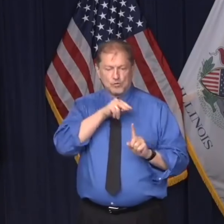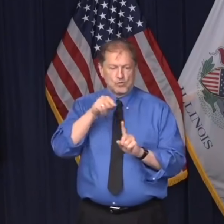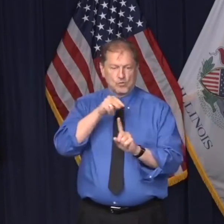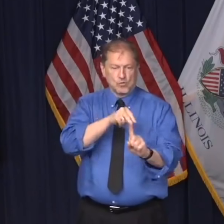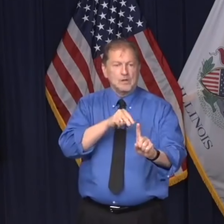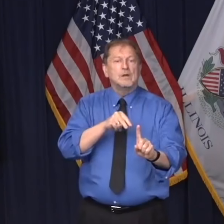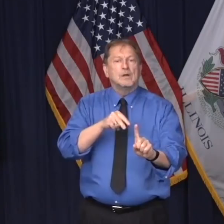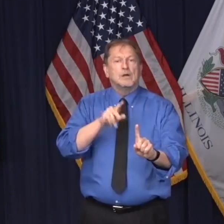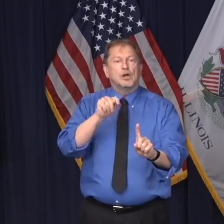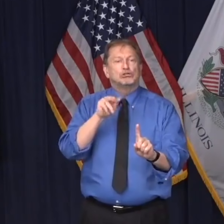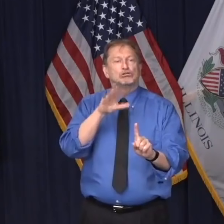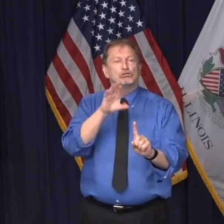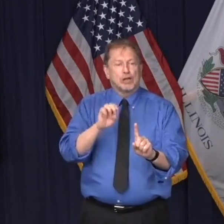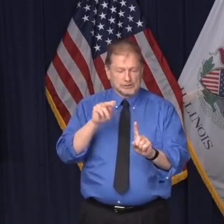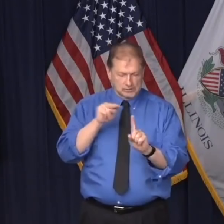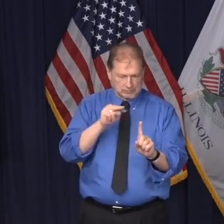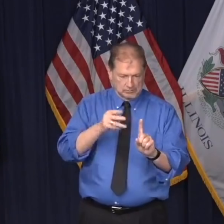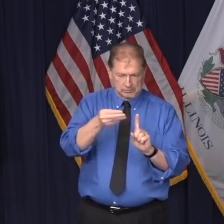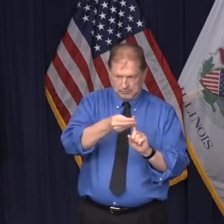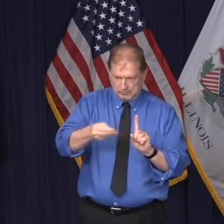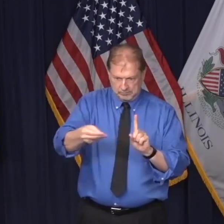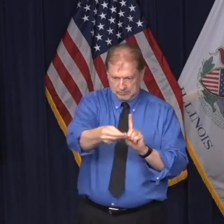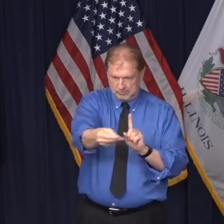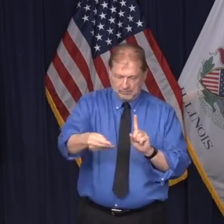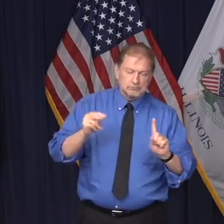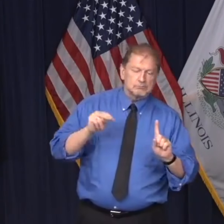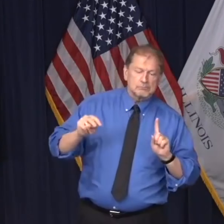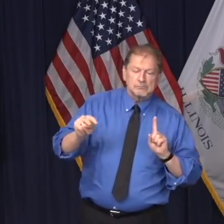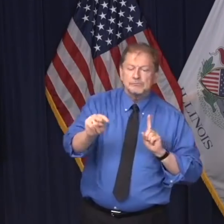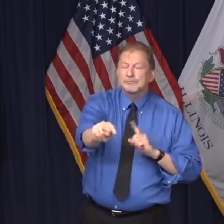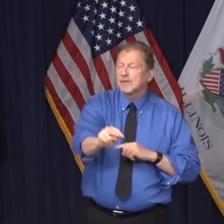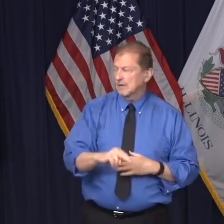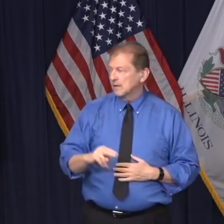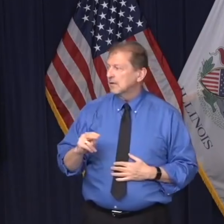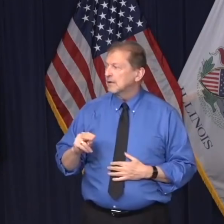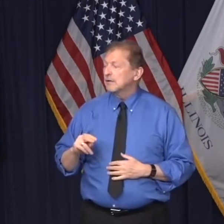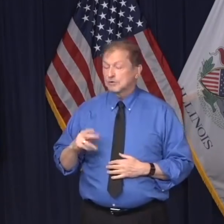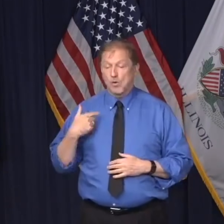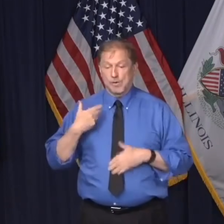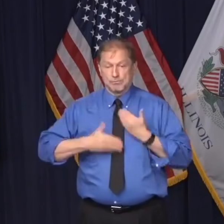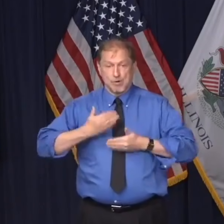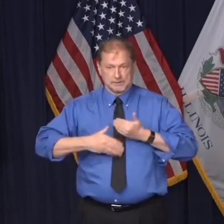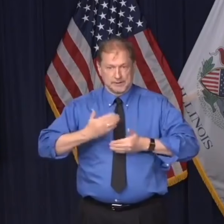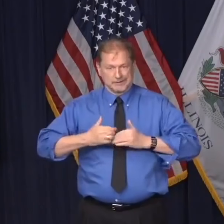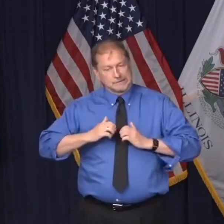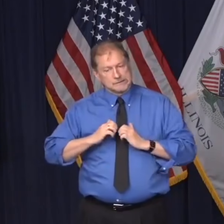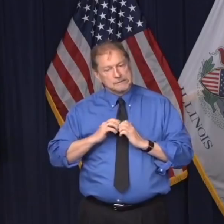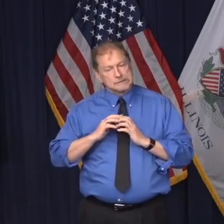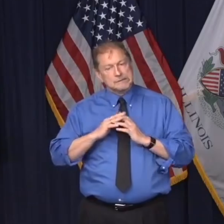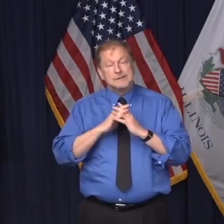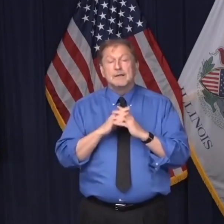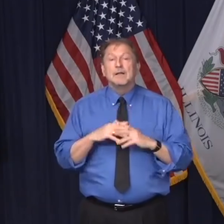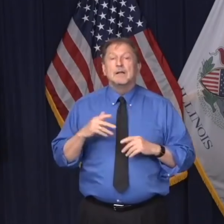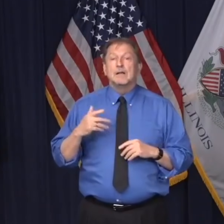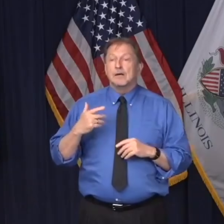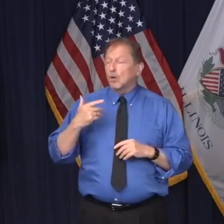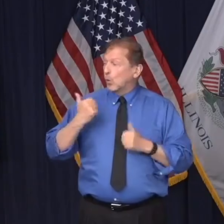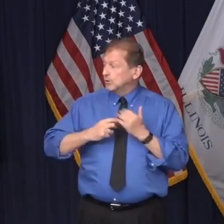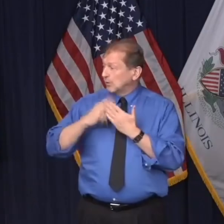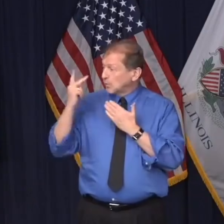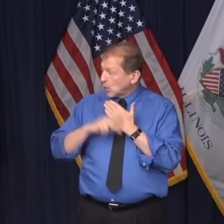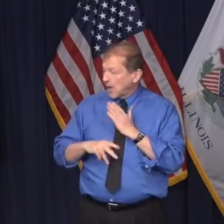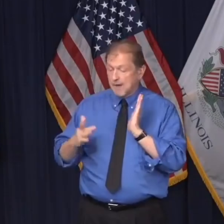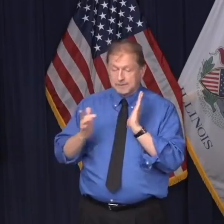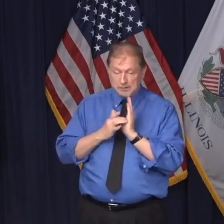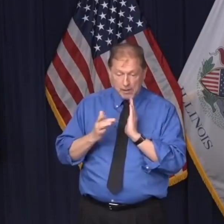of putting the infrastructure together to hire people. And there are a number of different technologies that are